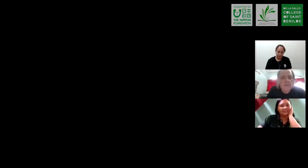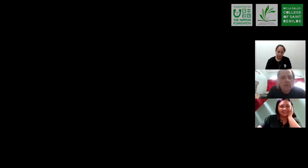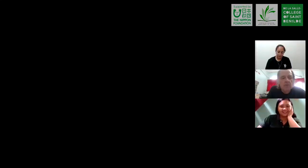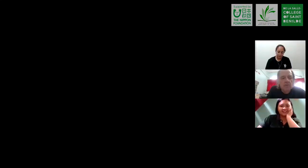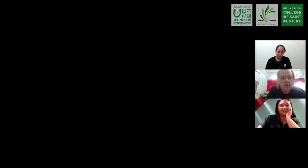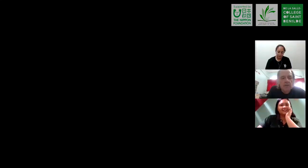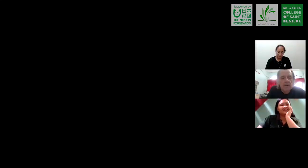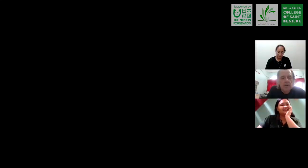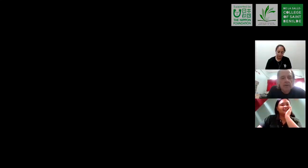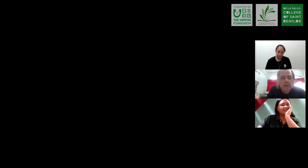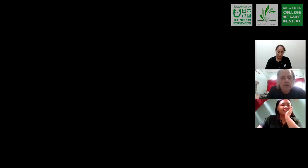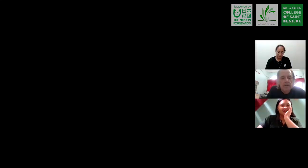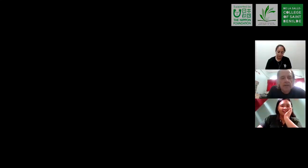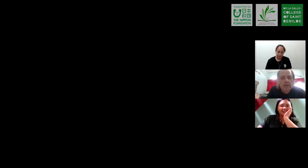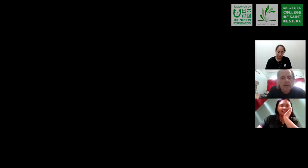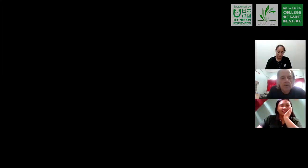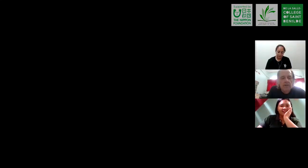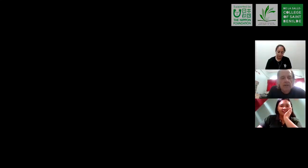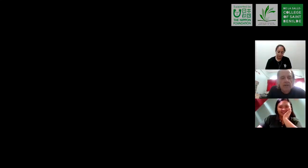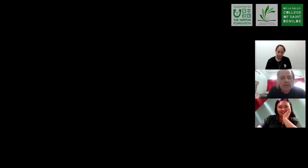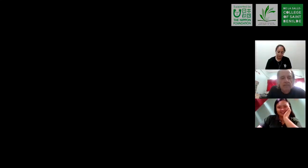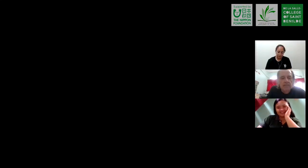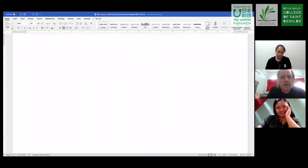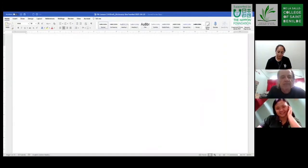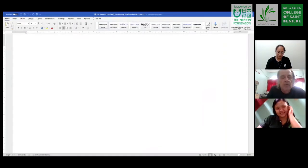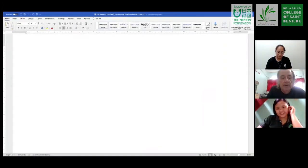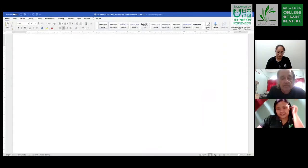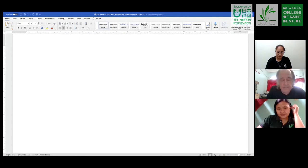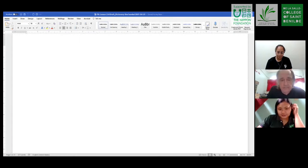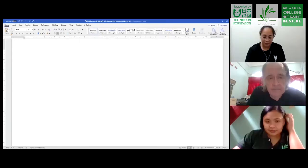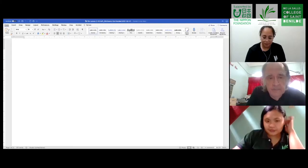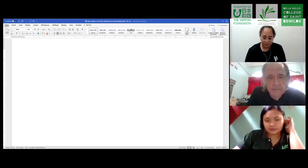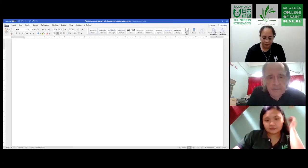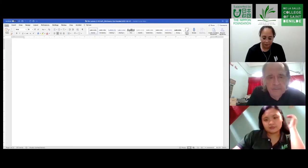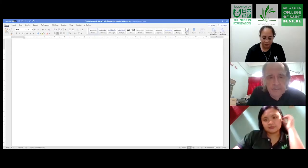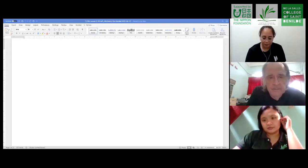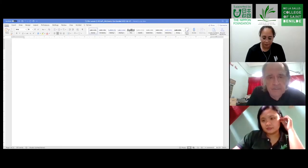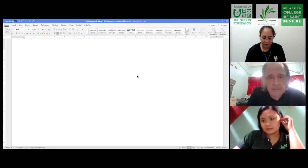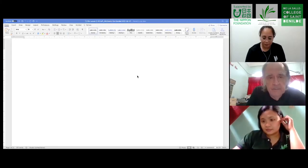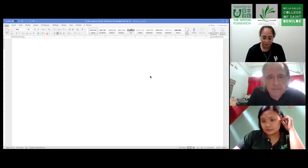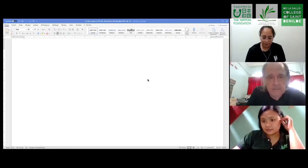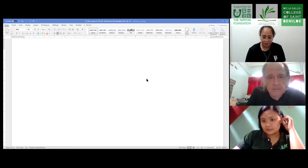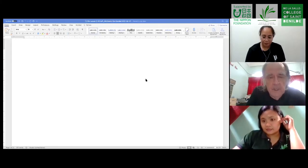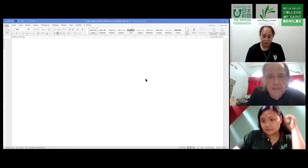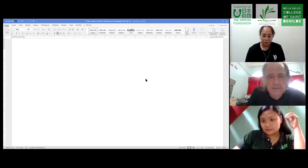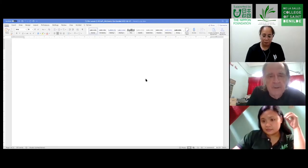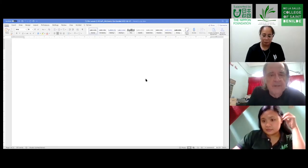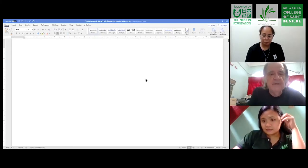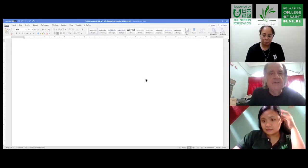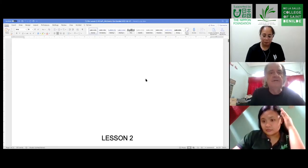so Okay. they would do it for you. I see. Thank you, sir. You know, so this is